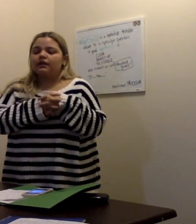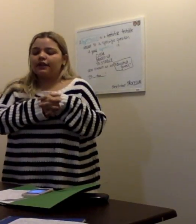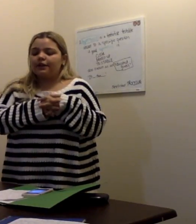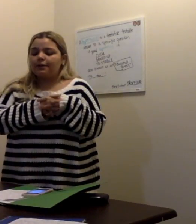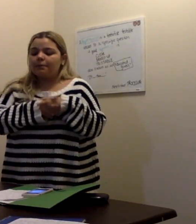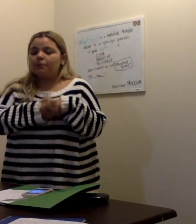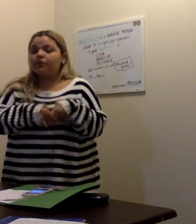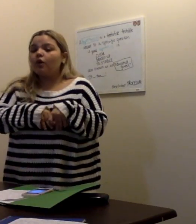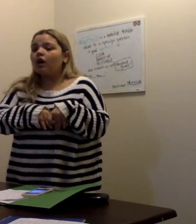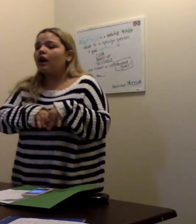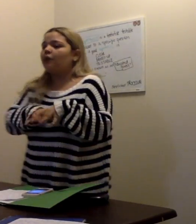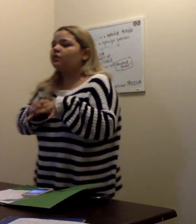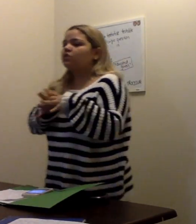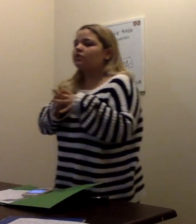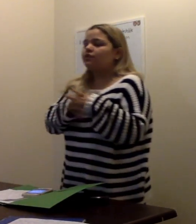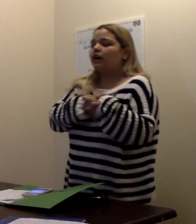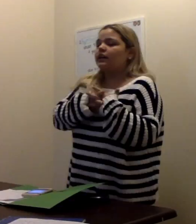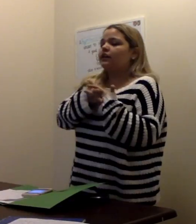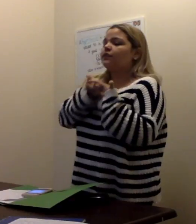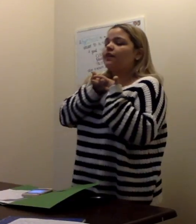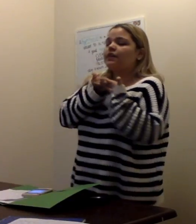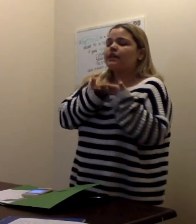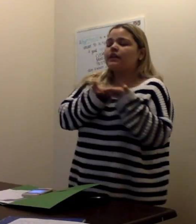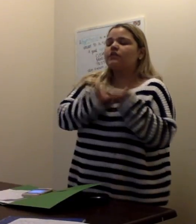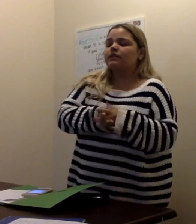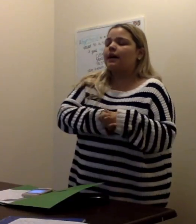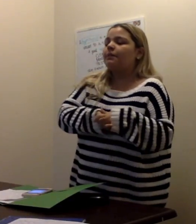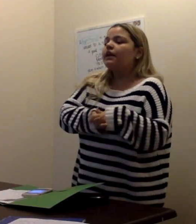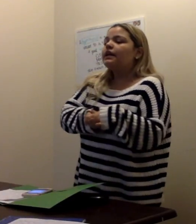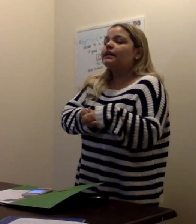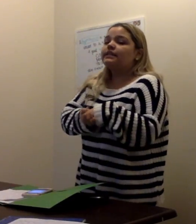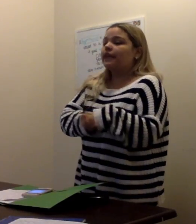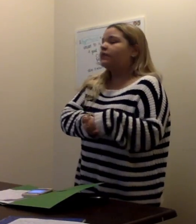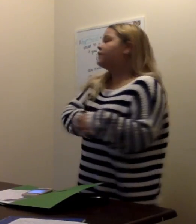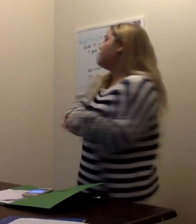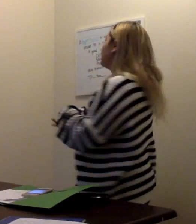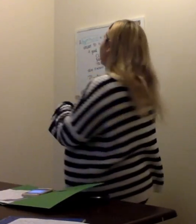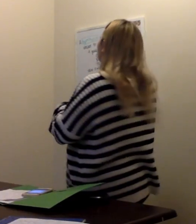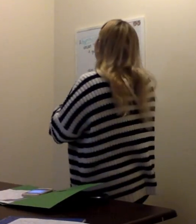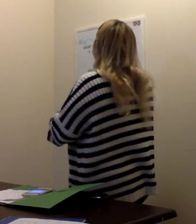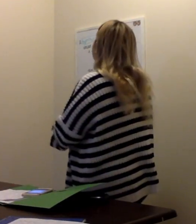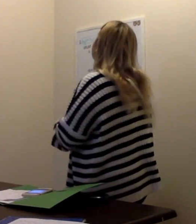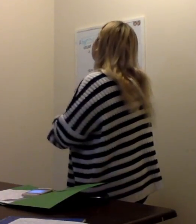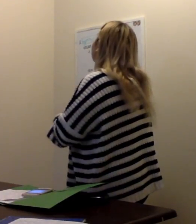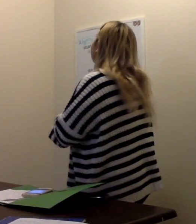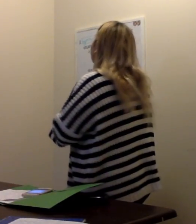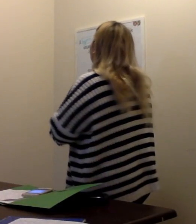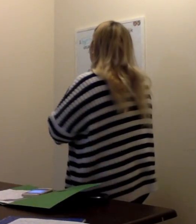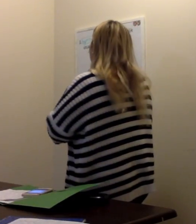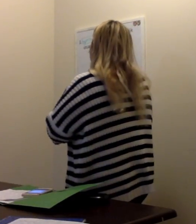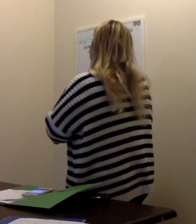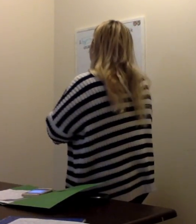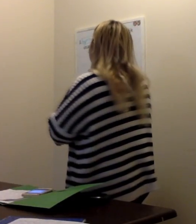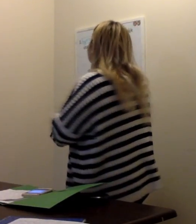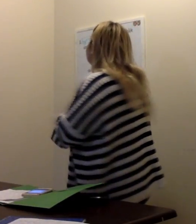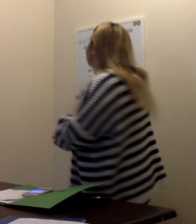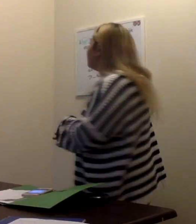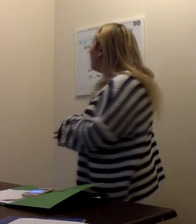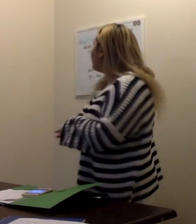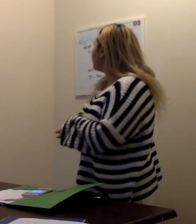later. But before, I want to start defining a very key step in the scientific method, which is determining a hypothesis. So a hypothesis